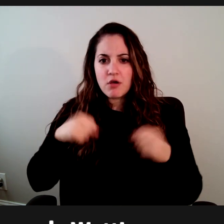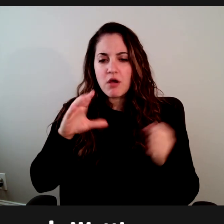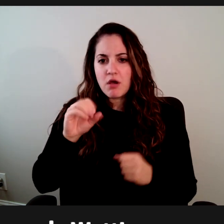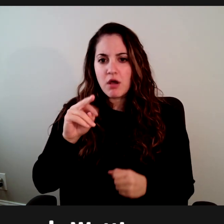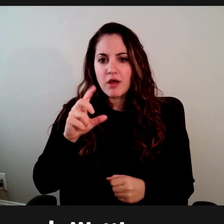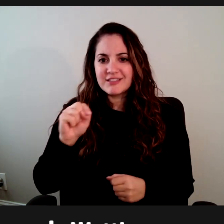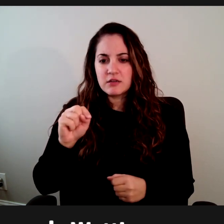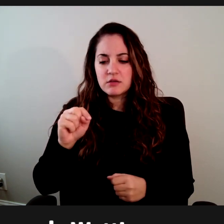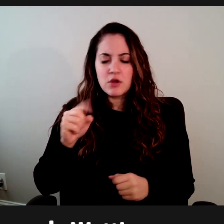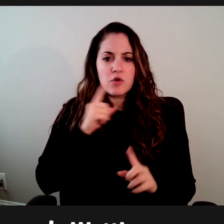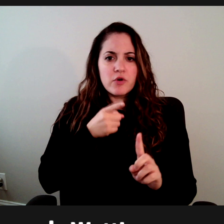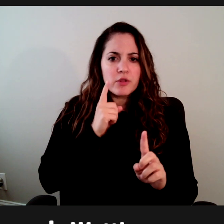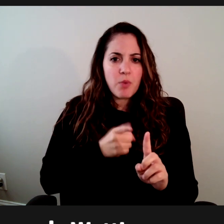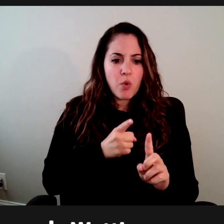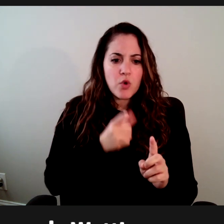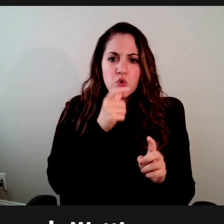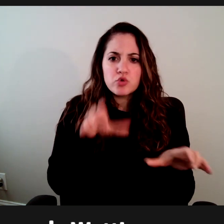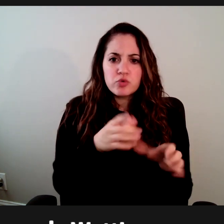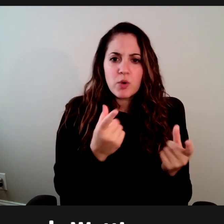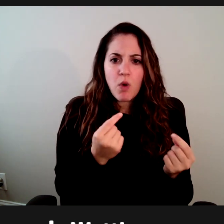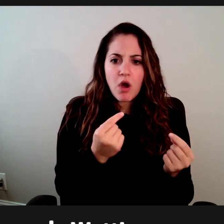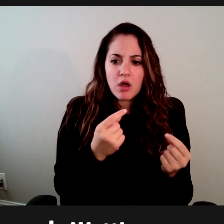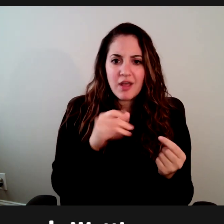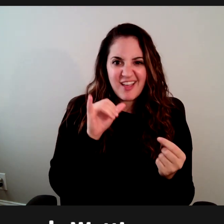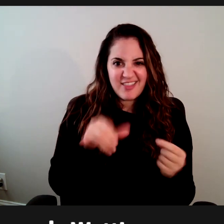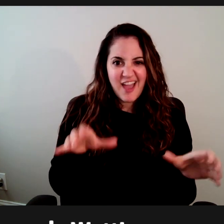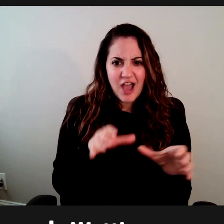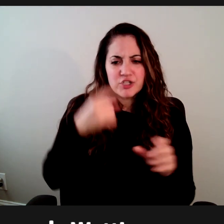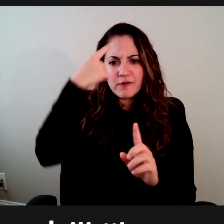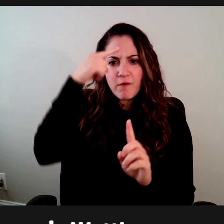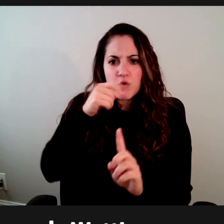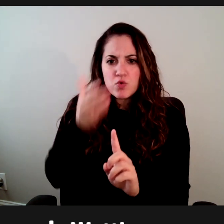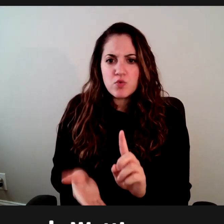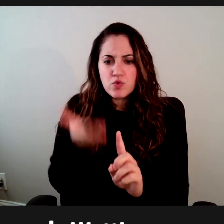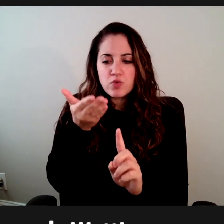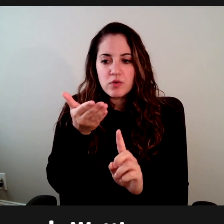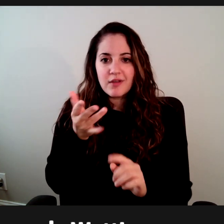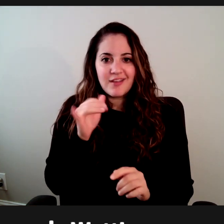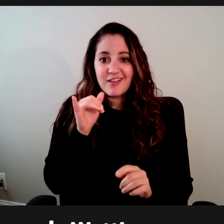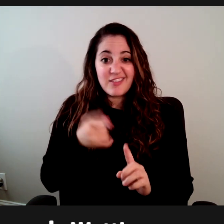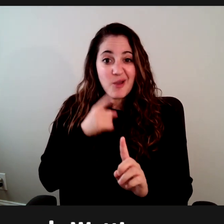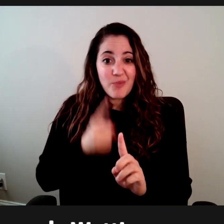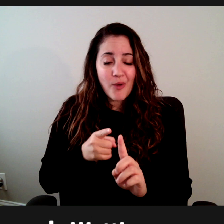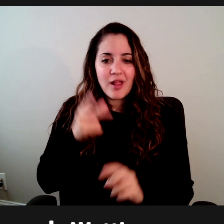which in a nutshell is about who's doing what and who is it for. And that's a